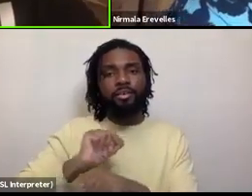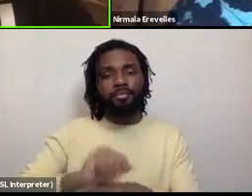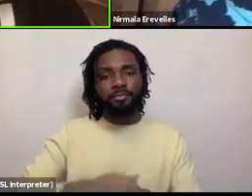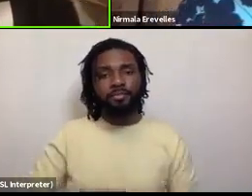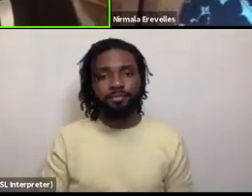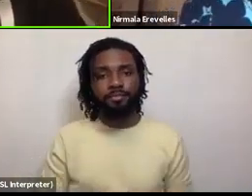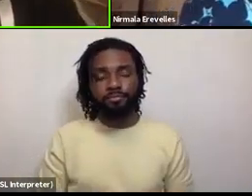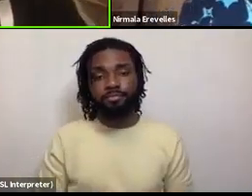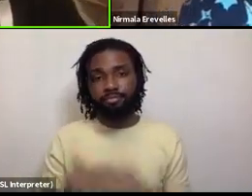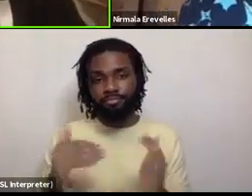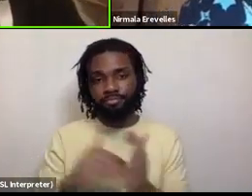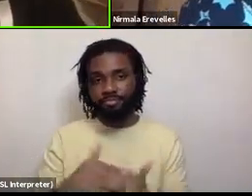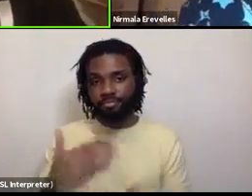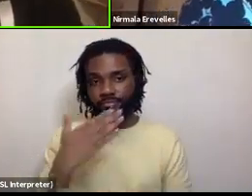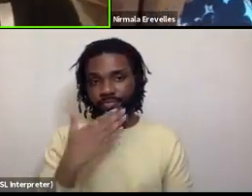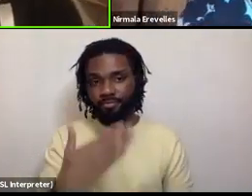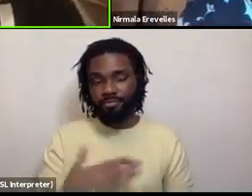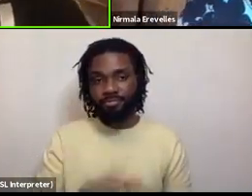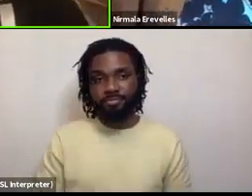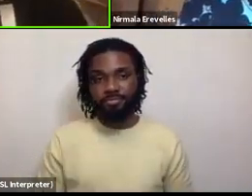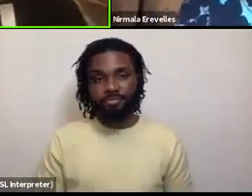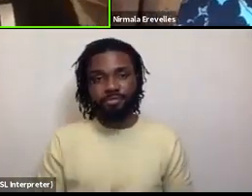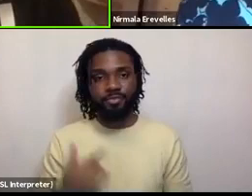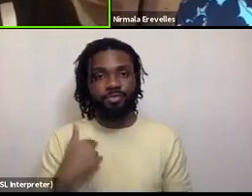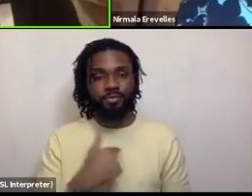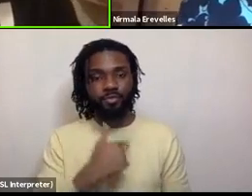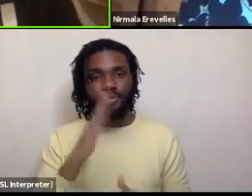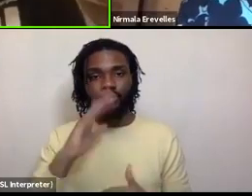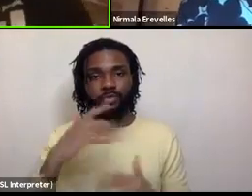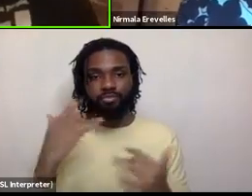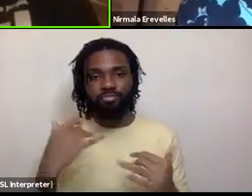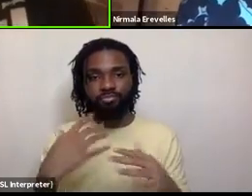So again, thank you, and we will be signing off.